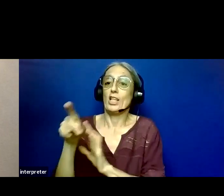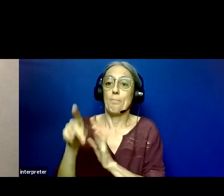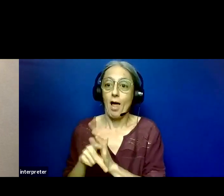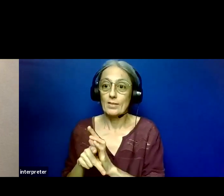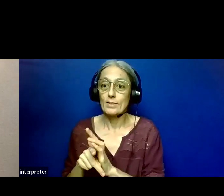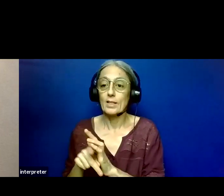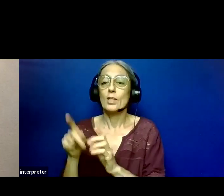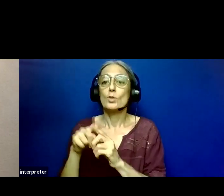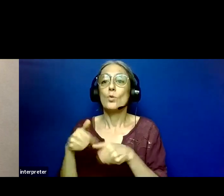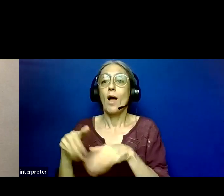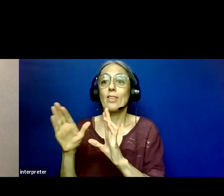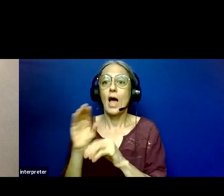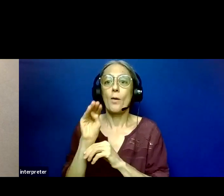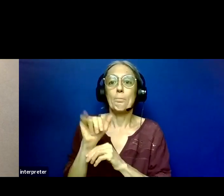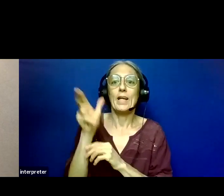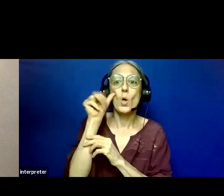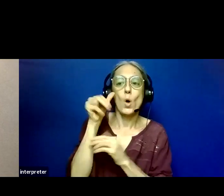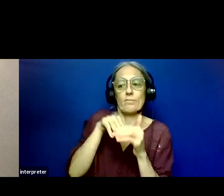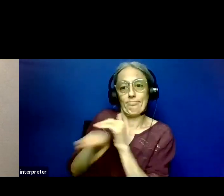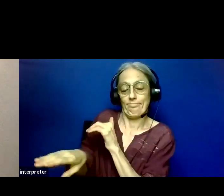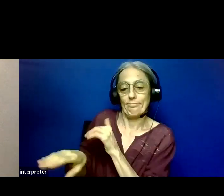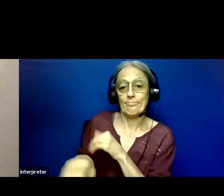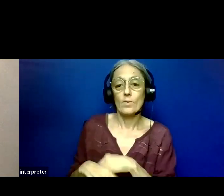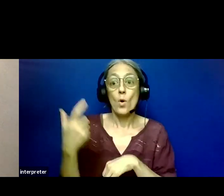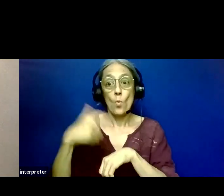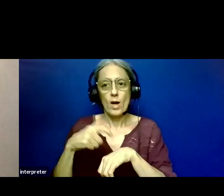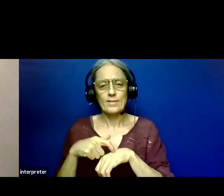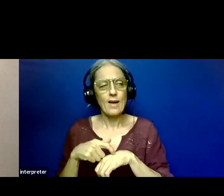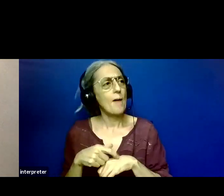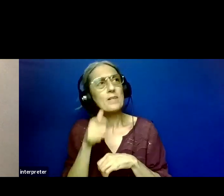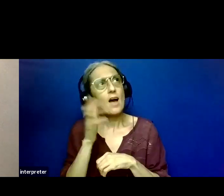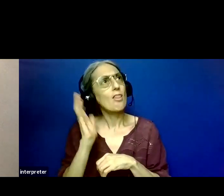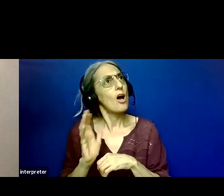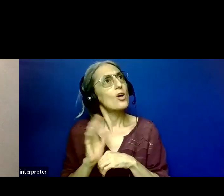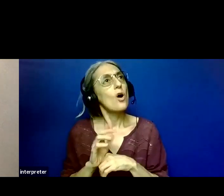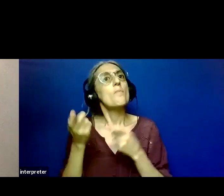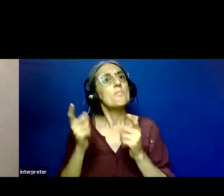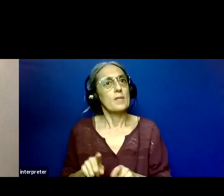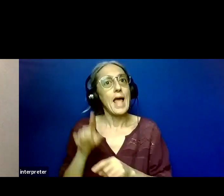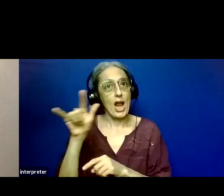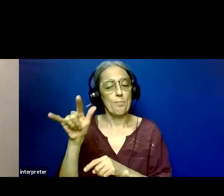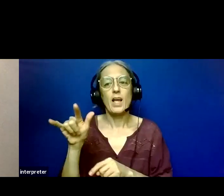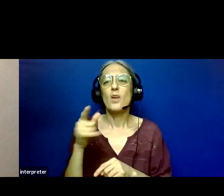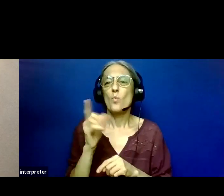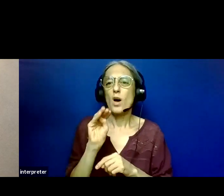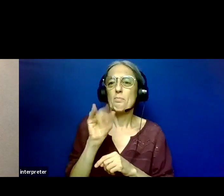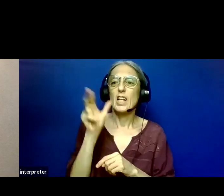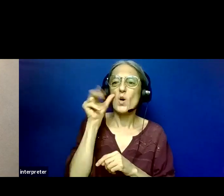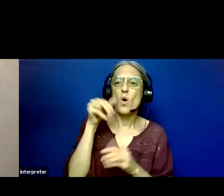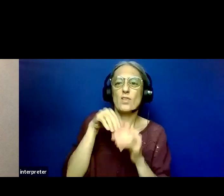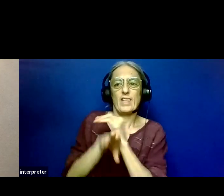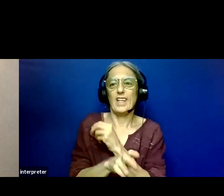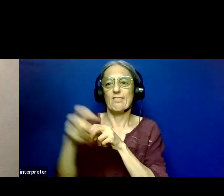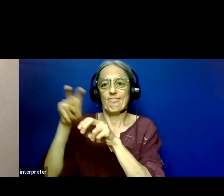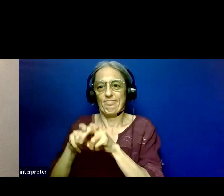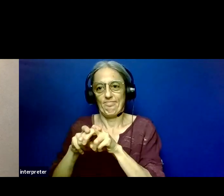where reasonable. And there was a miniature horse on a plane not too long ago. In one of my newsletters, they talked about it, and